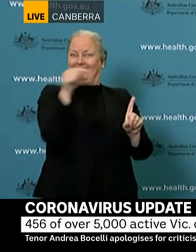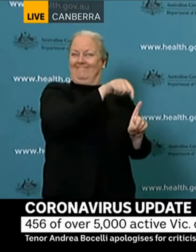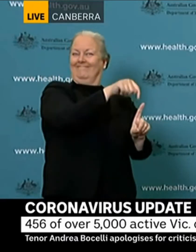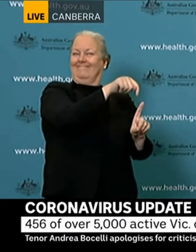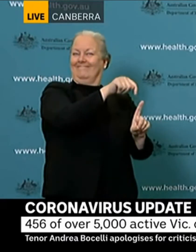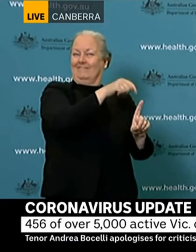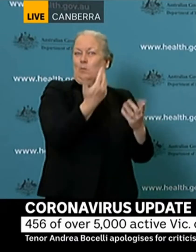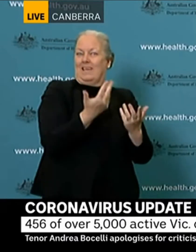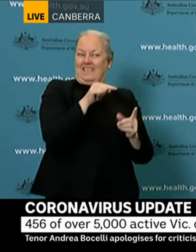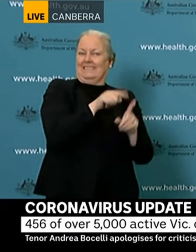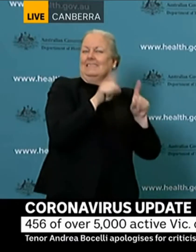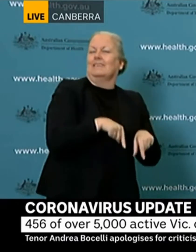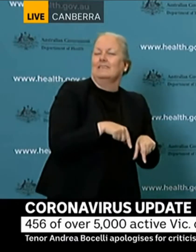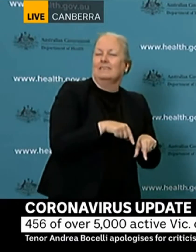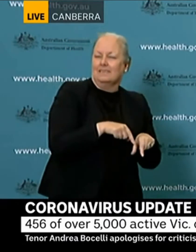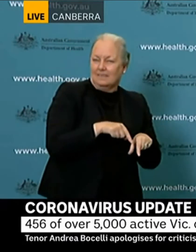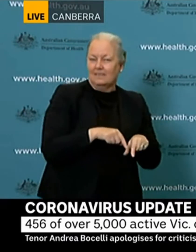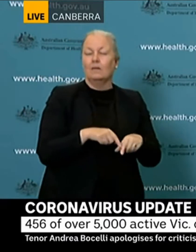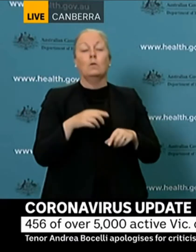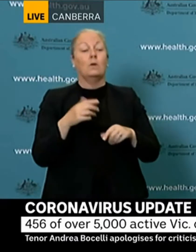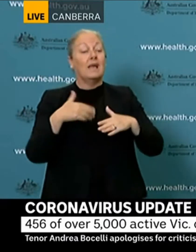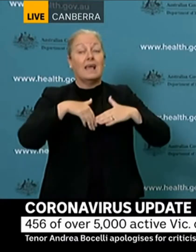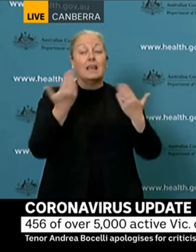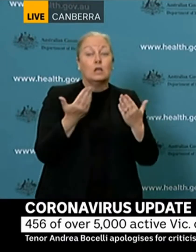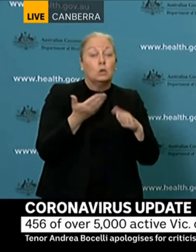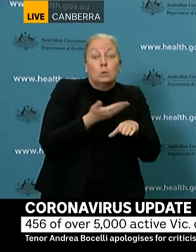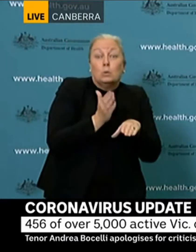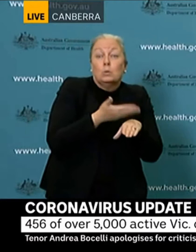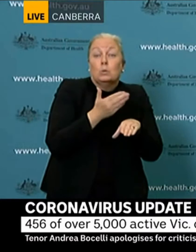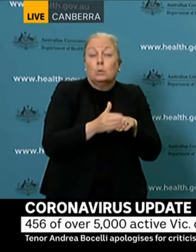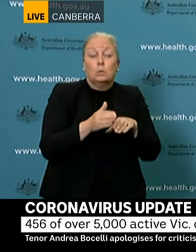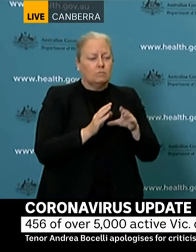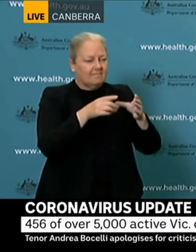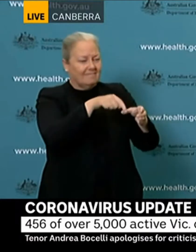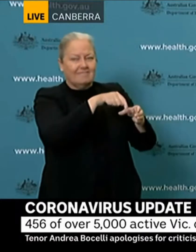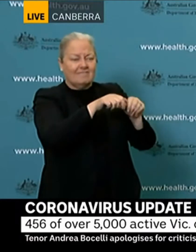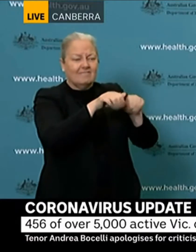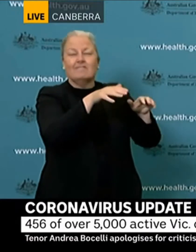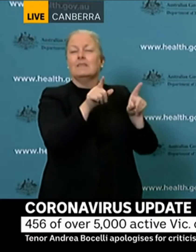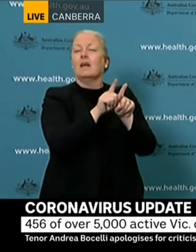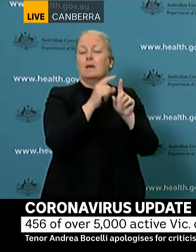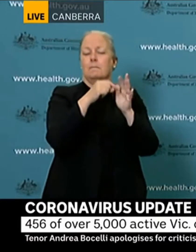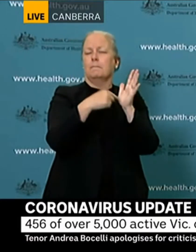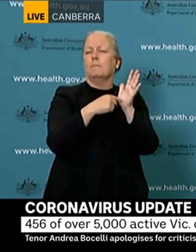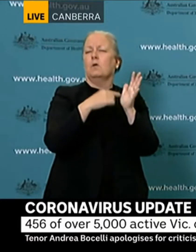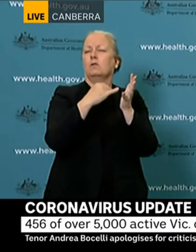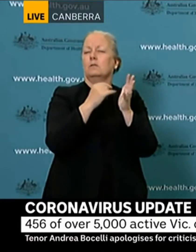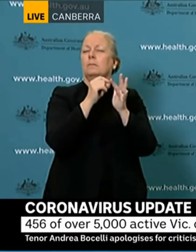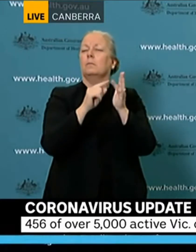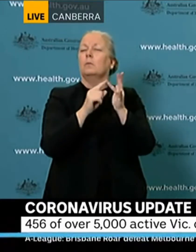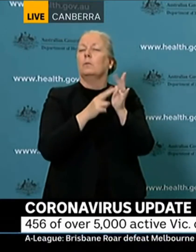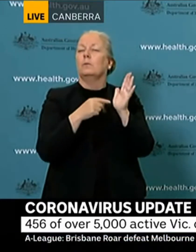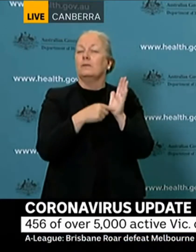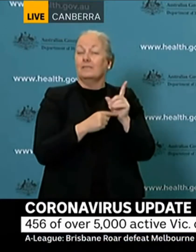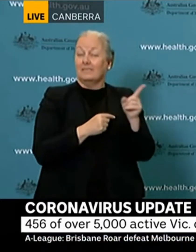outbreak. A new cluster that's formed in and around Potts Point is similarly